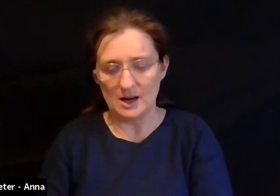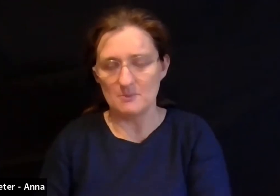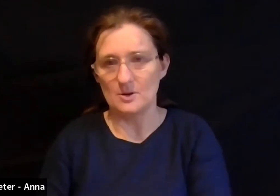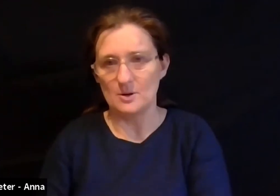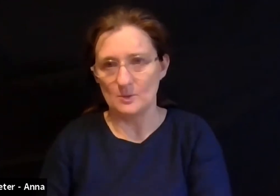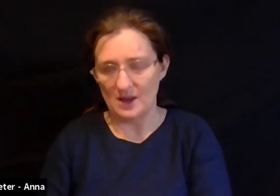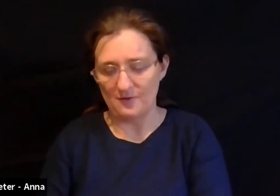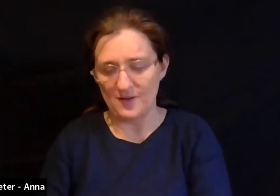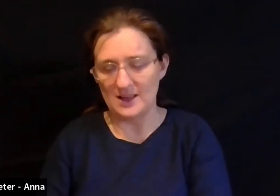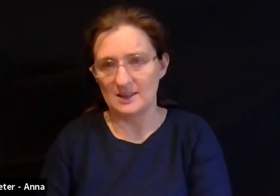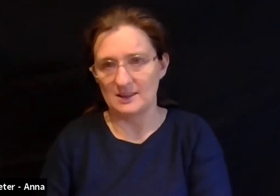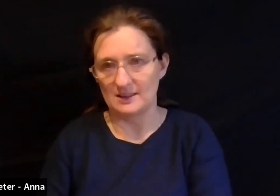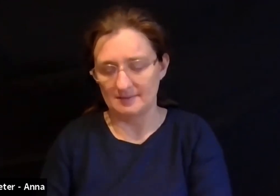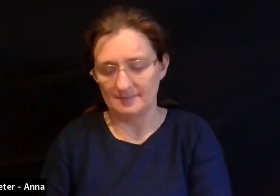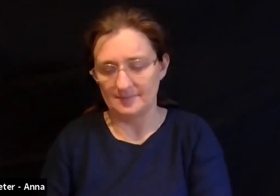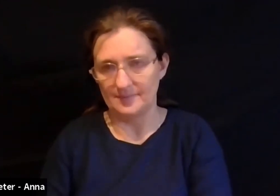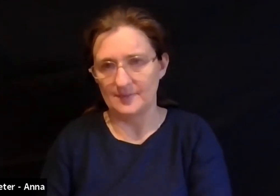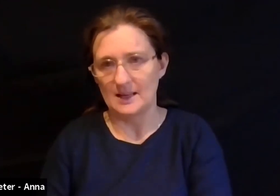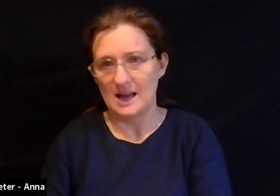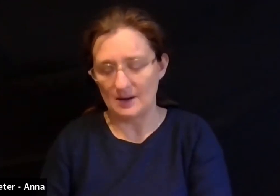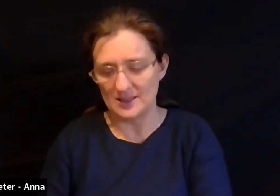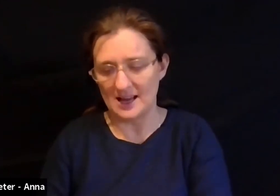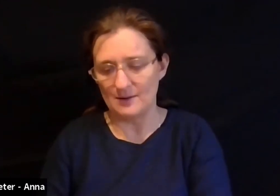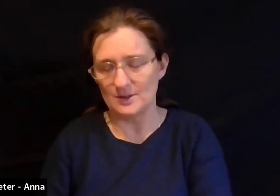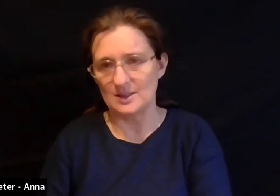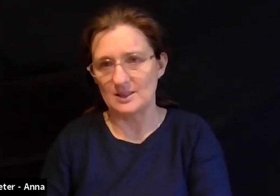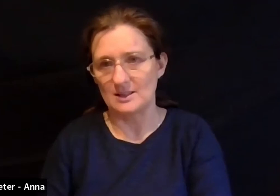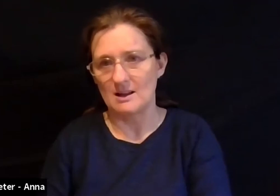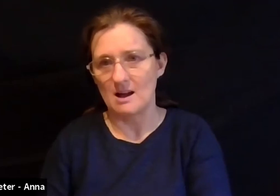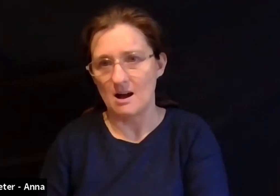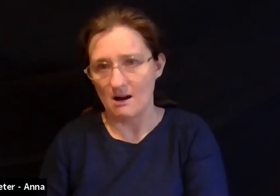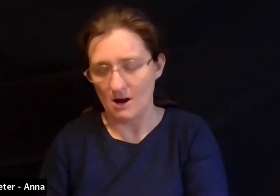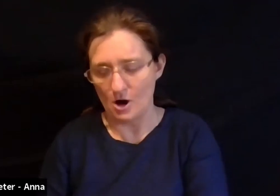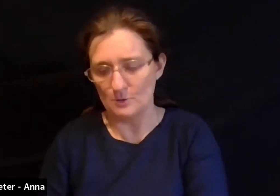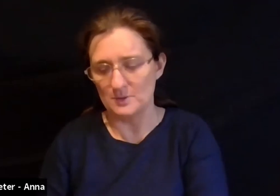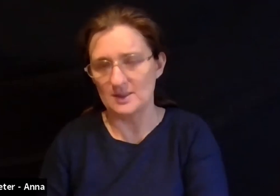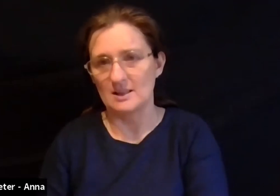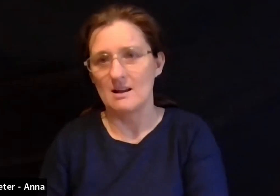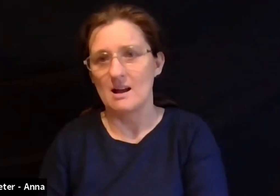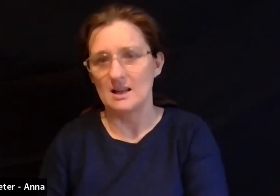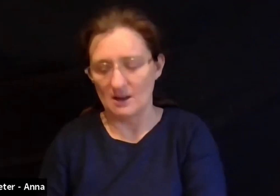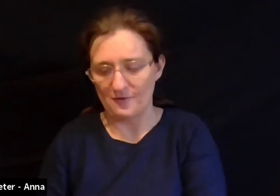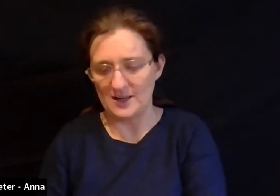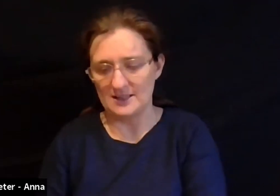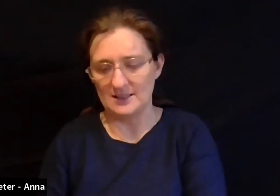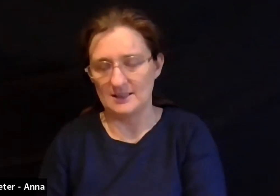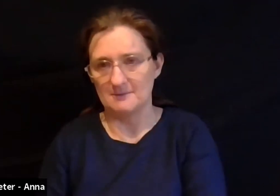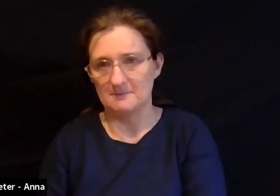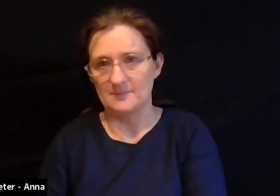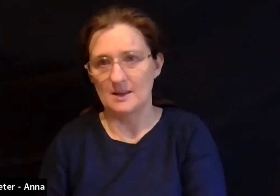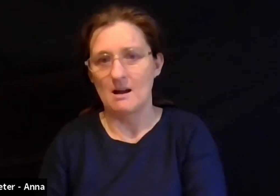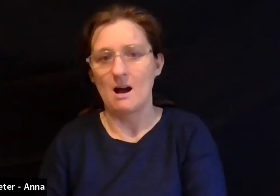We come with our faith, our doubts, our hopes, and our